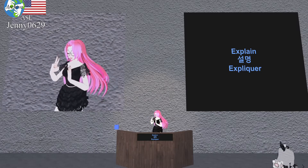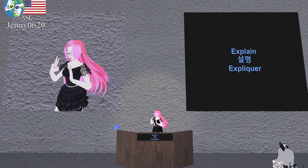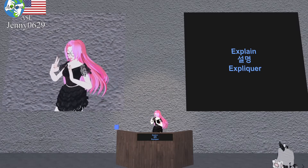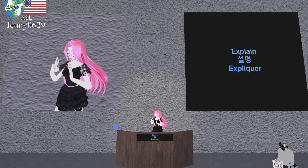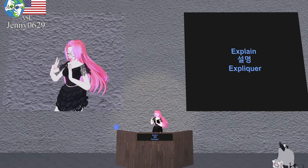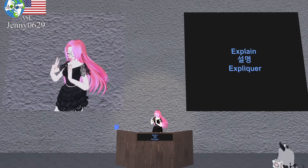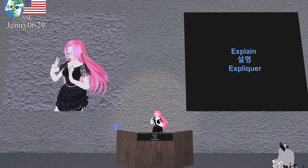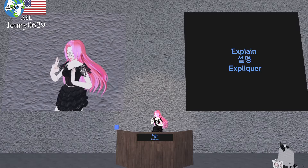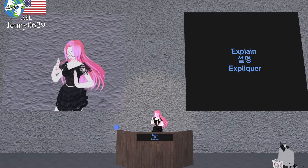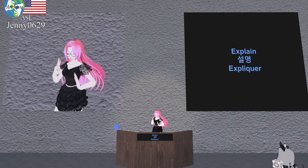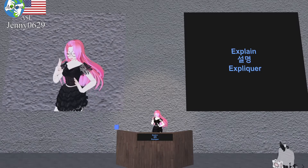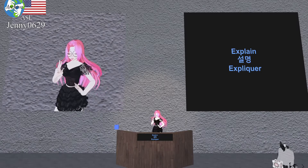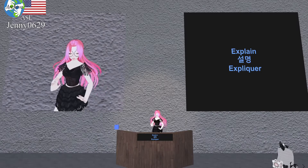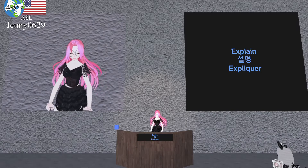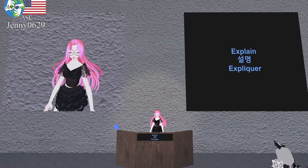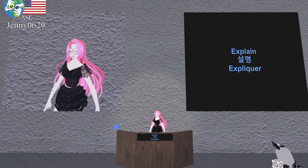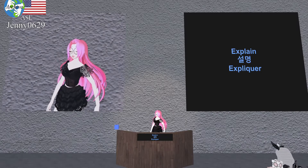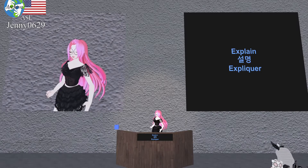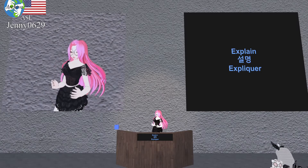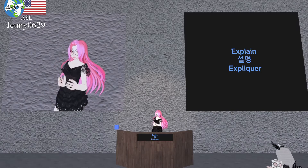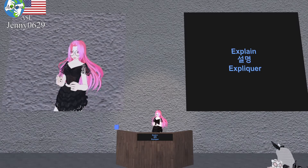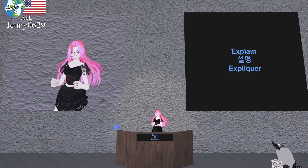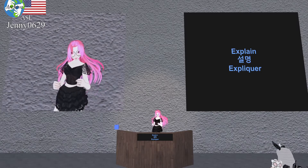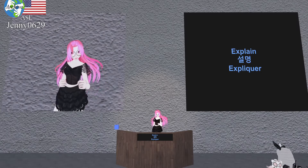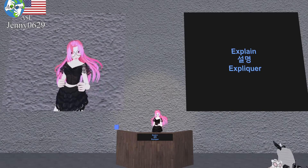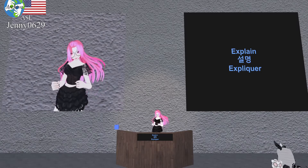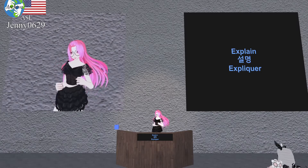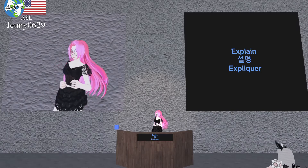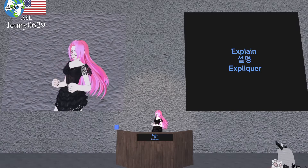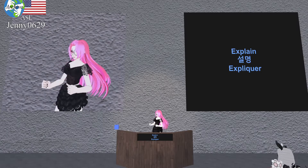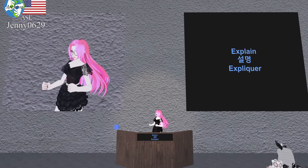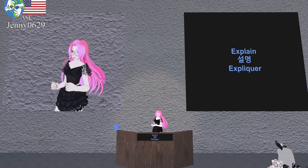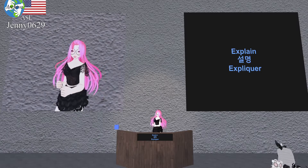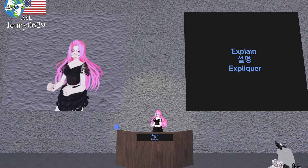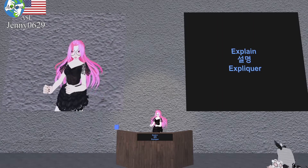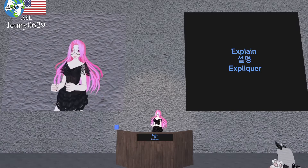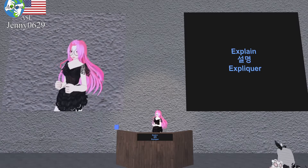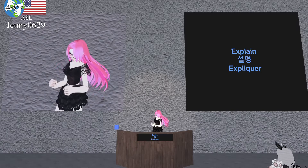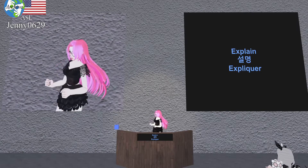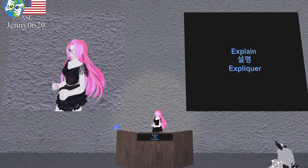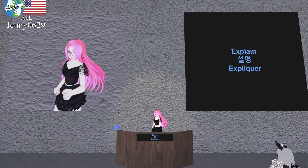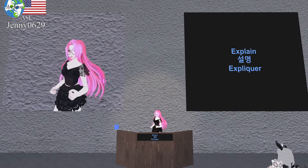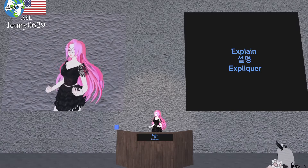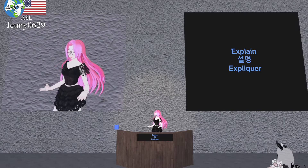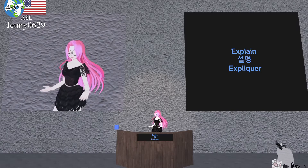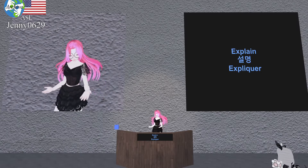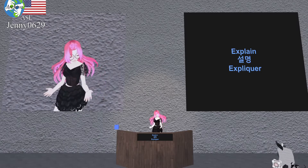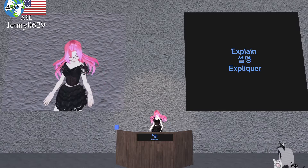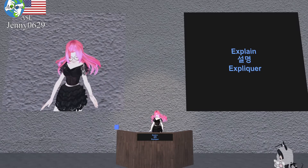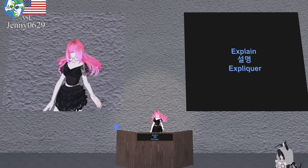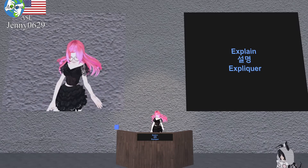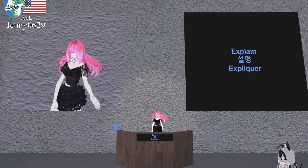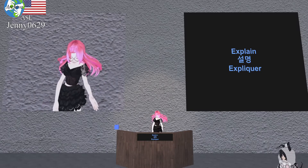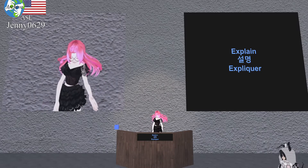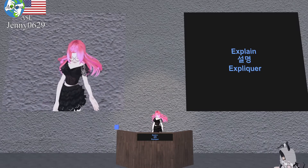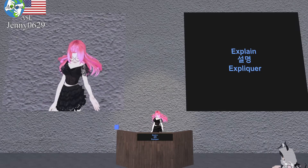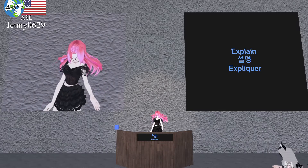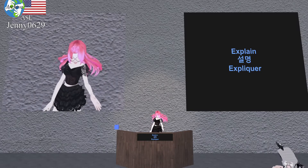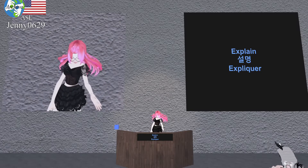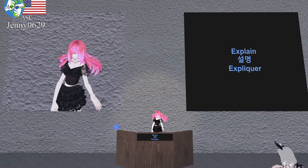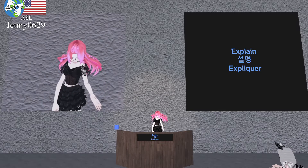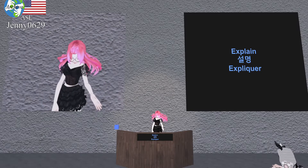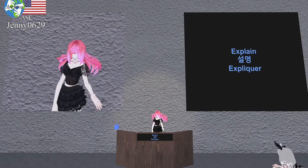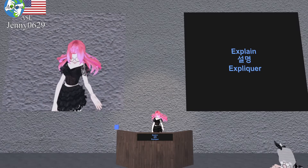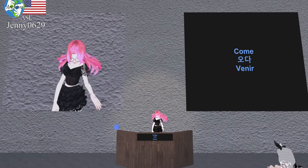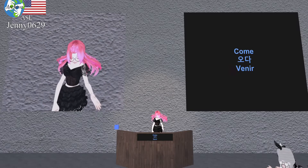explanation of direction. I don't use it for explain. So for me, I'm going to teach it going back and forth just like this.